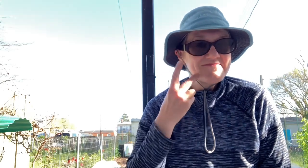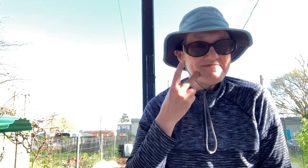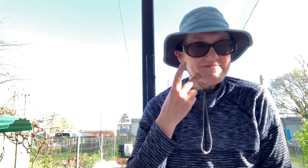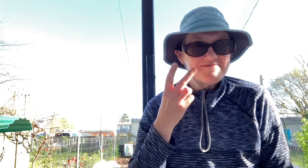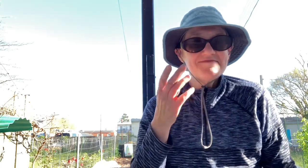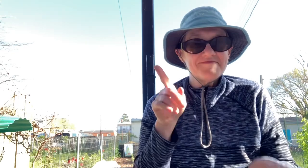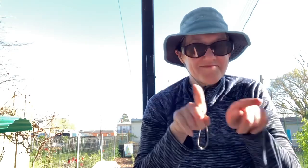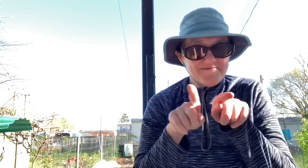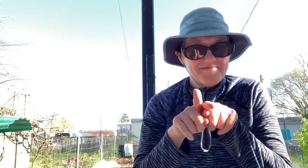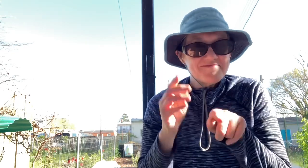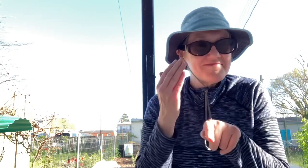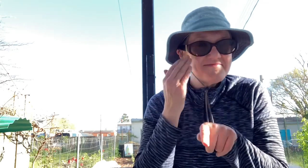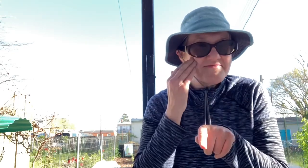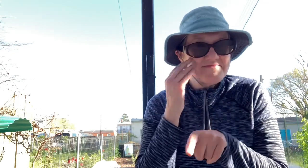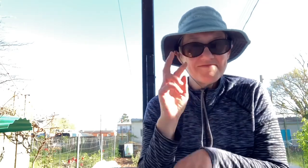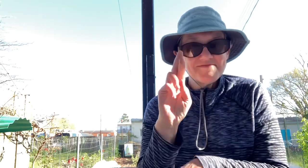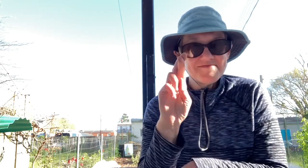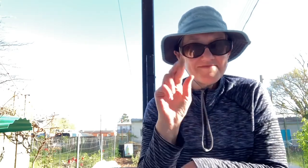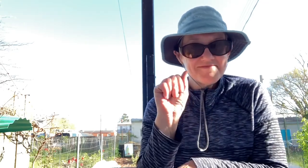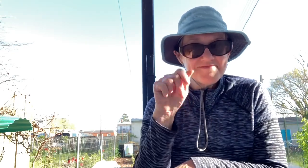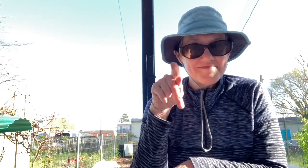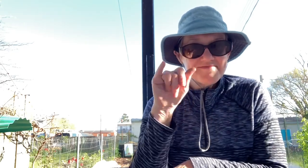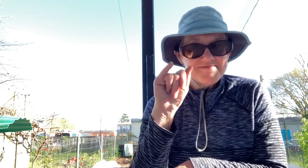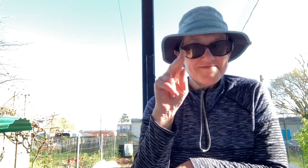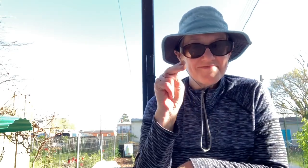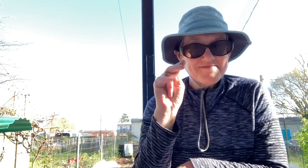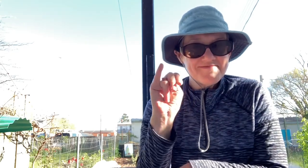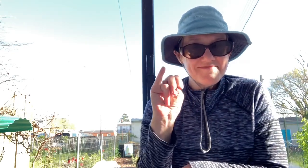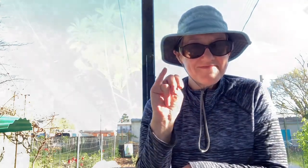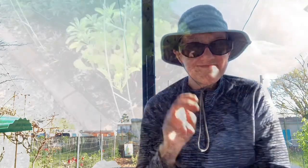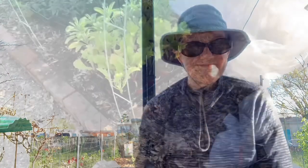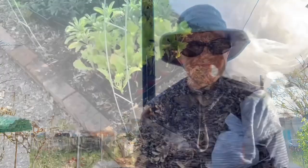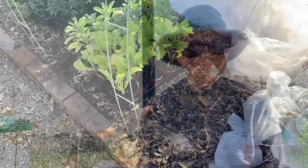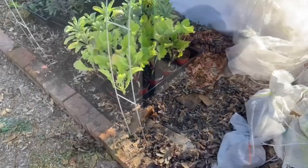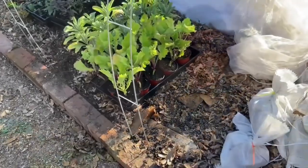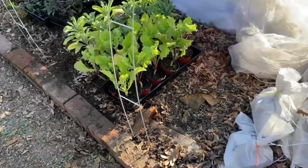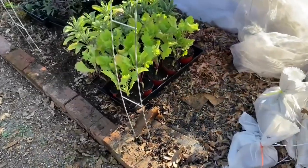Italian vegetable also known as rapini.